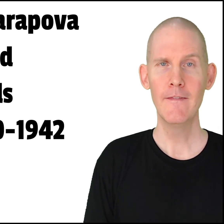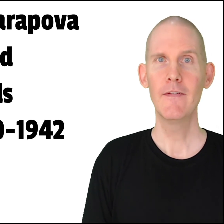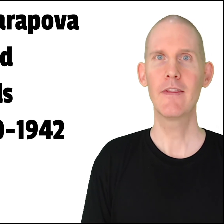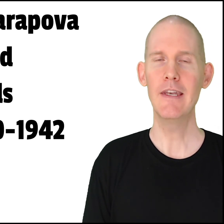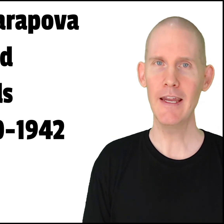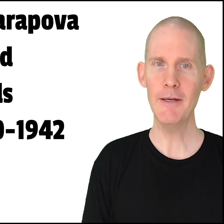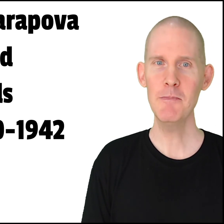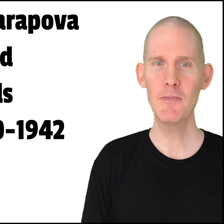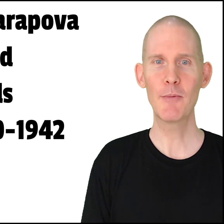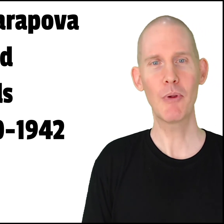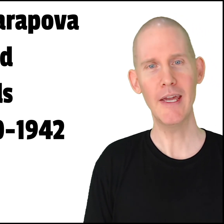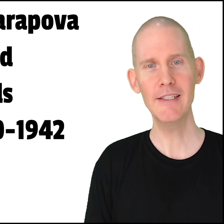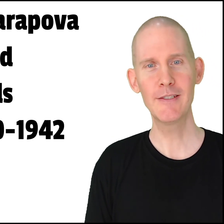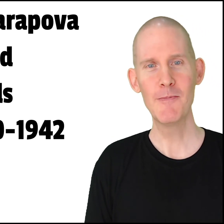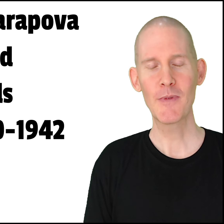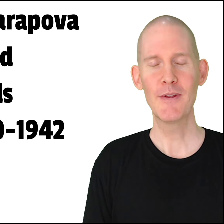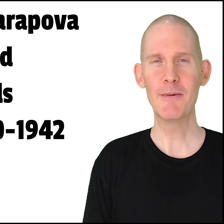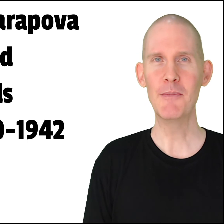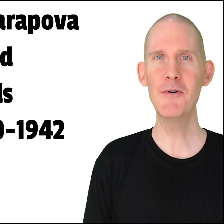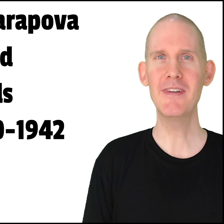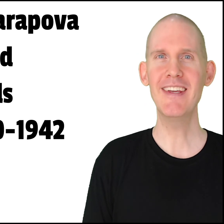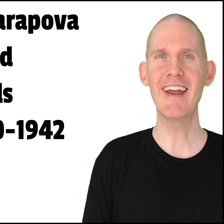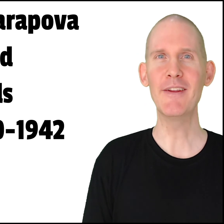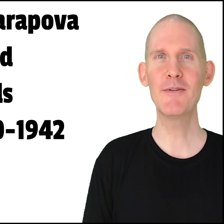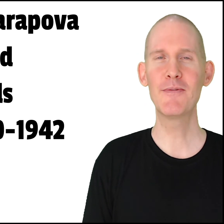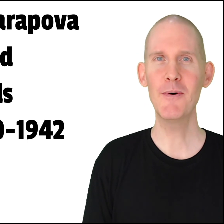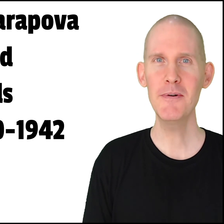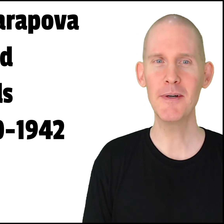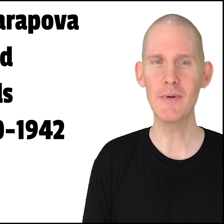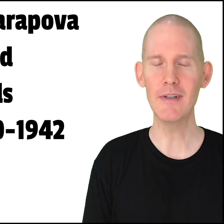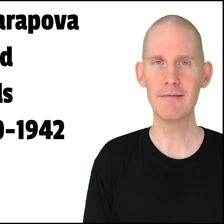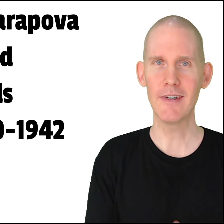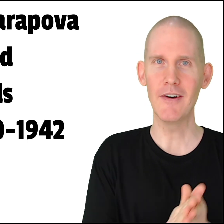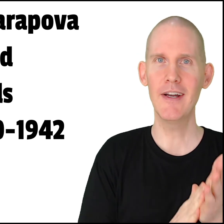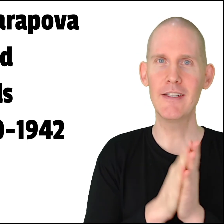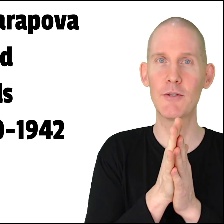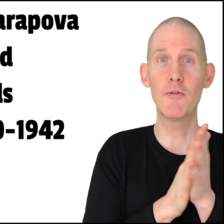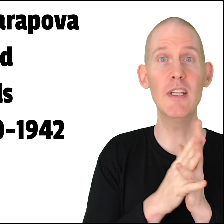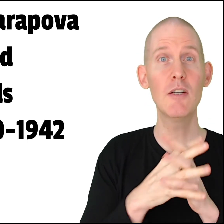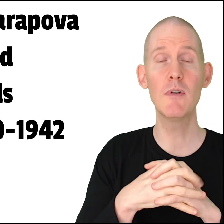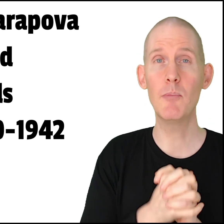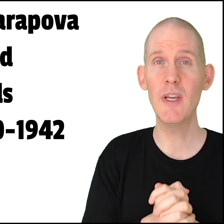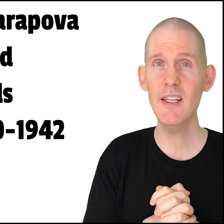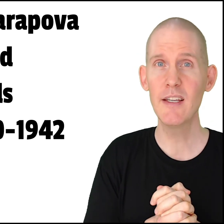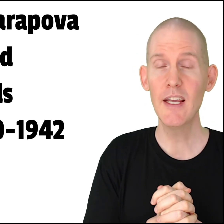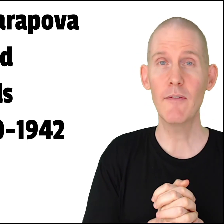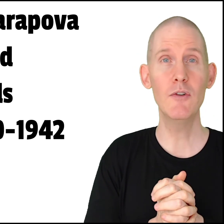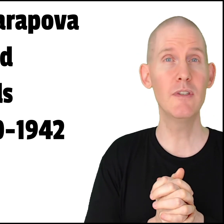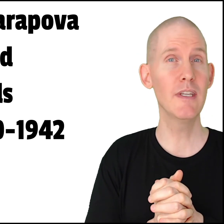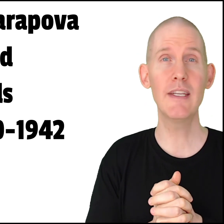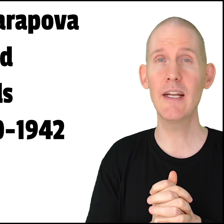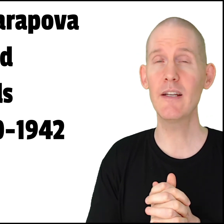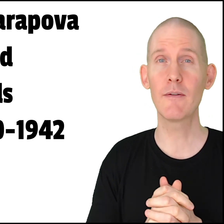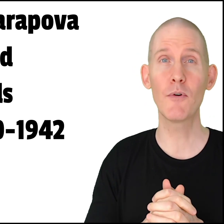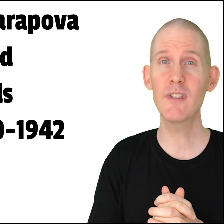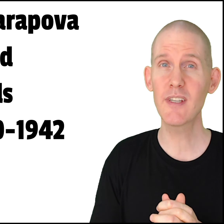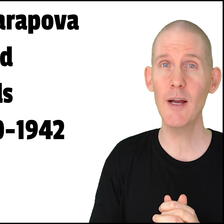the name, the place, the movie, and the phone number. All right, so if you need to repeat, if you didn't get it the first time